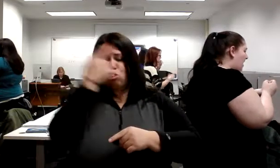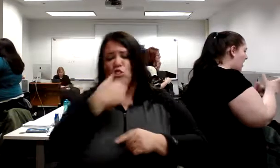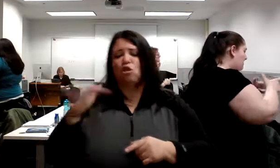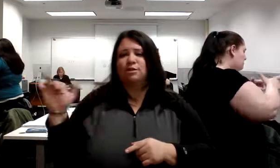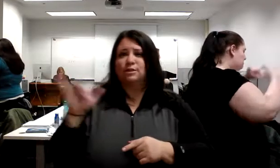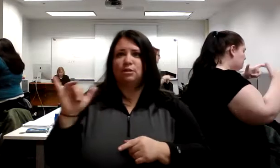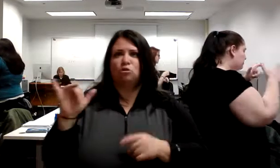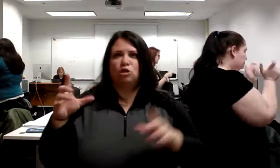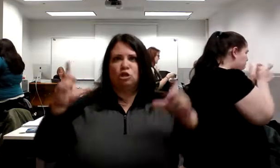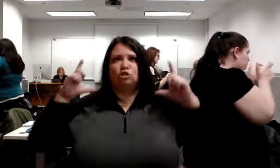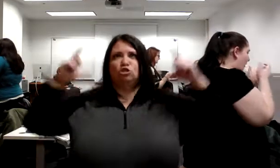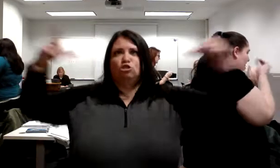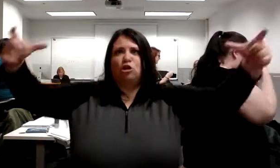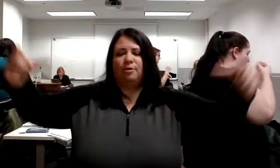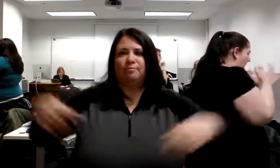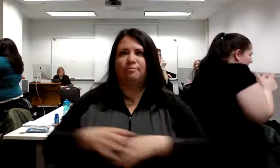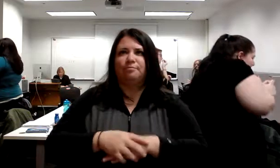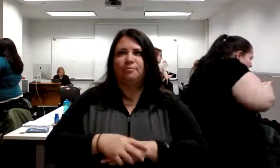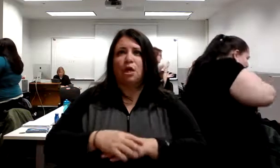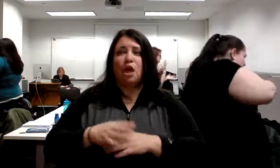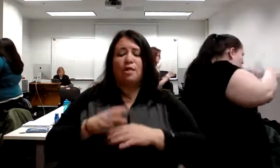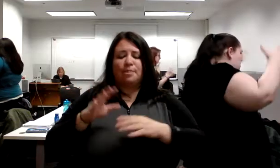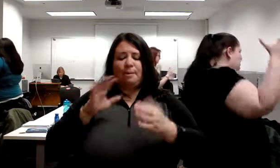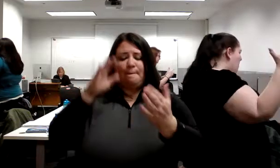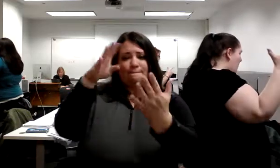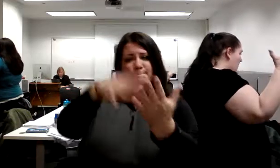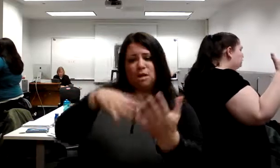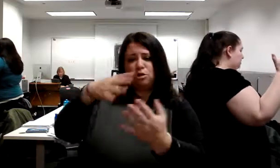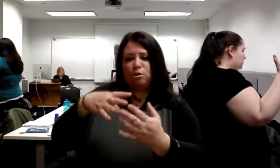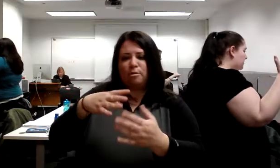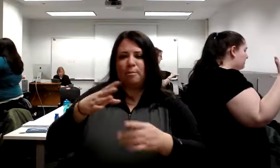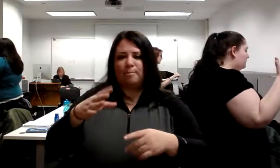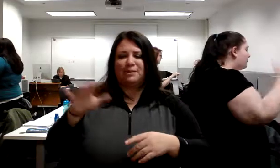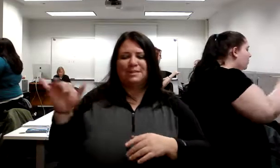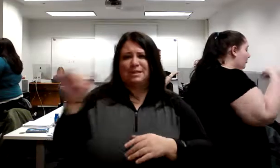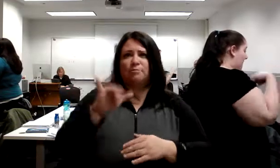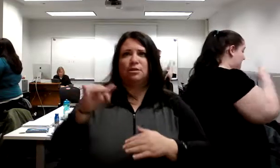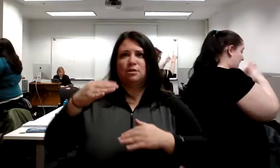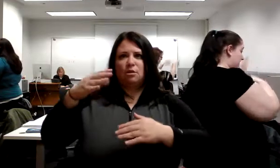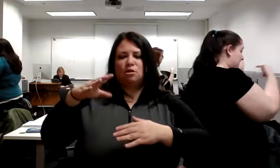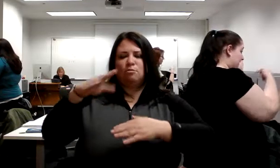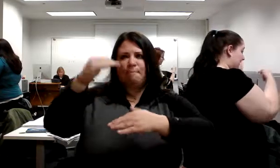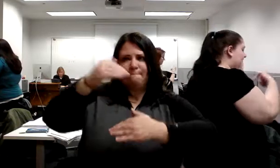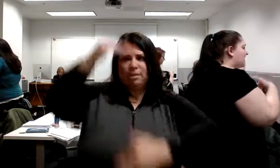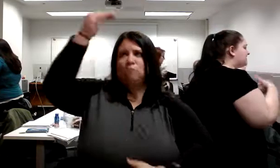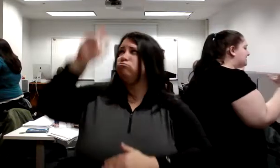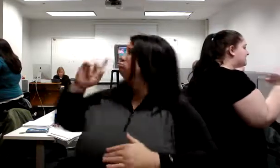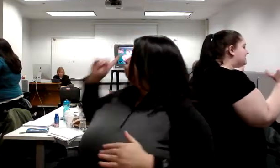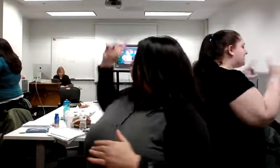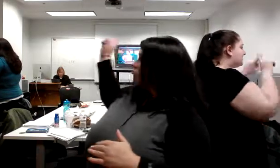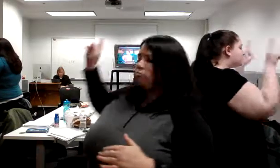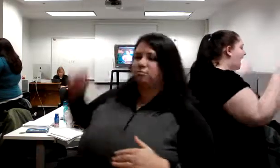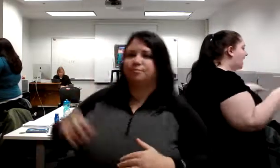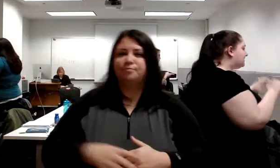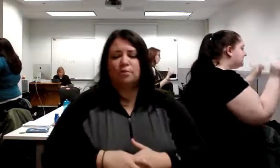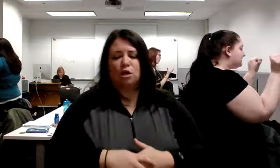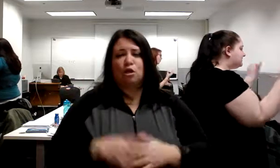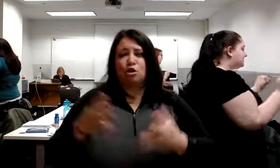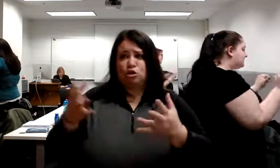that screen up there. Okay? Kind of like thinking that she wanted people to notice the small things around you,